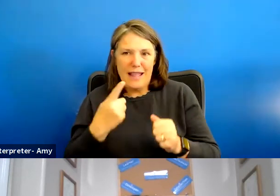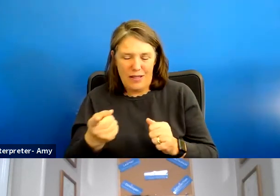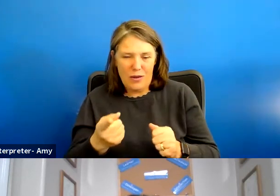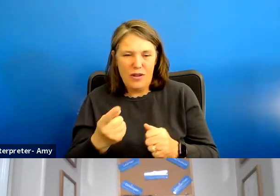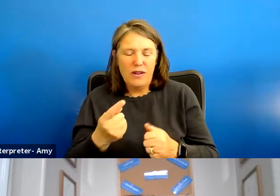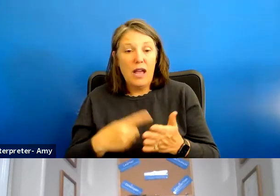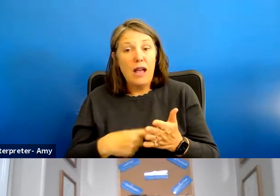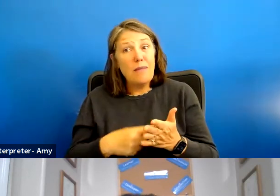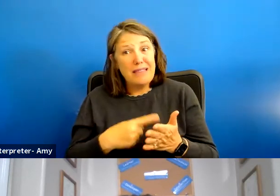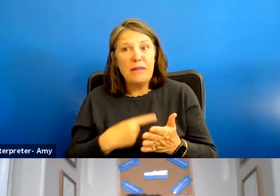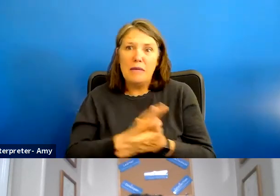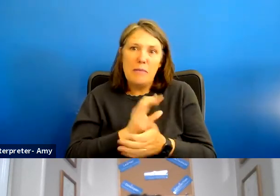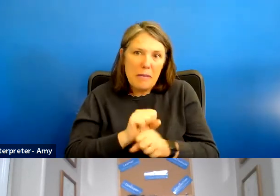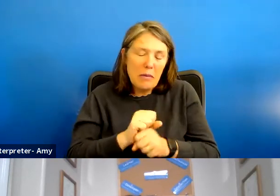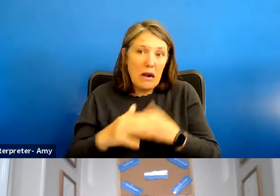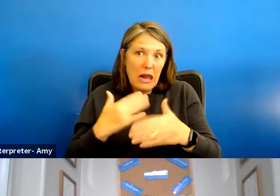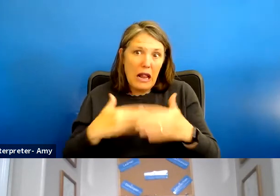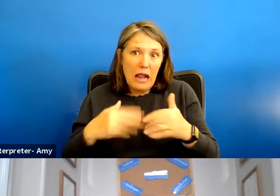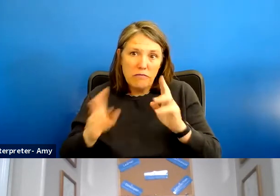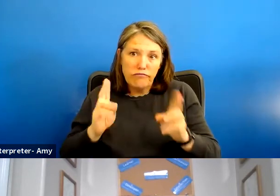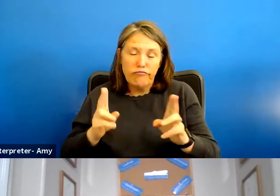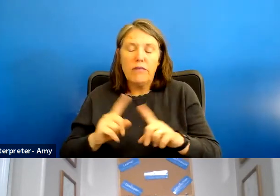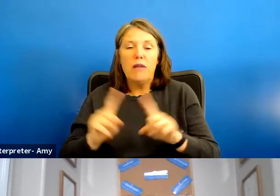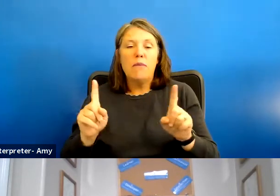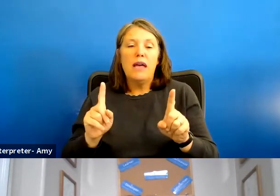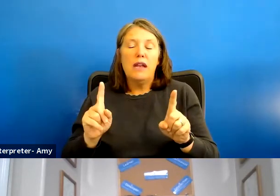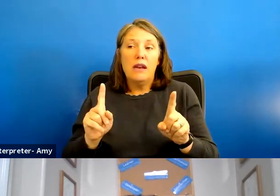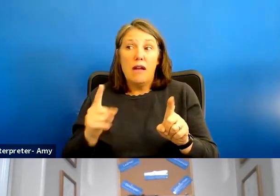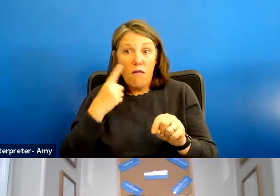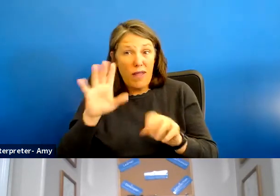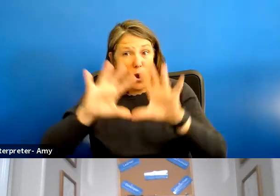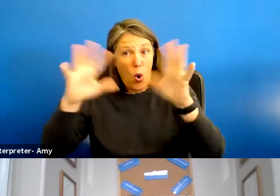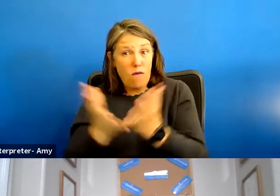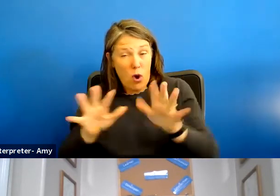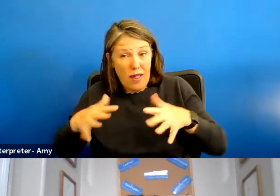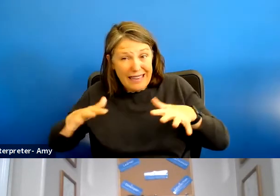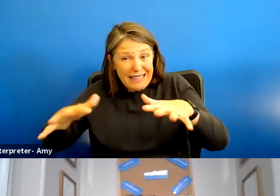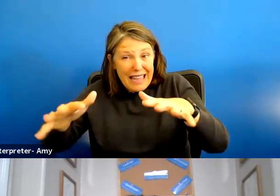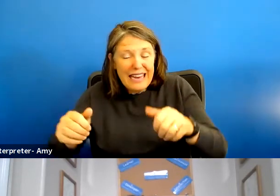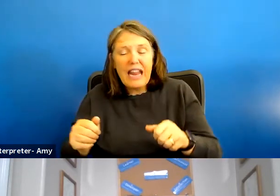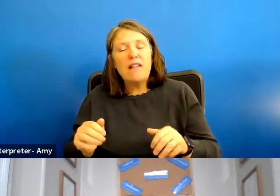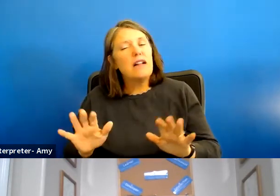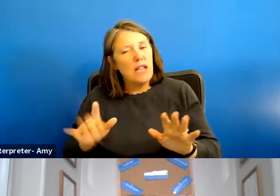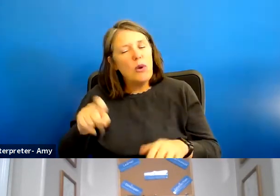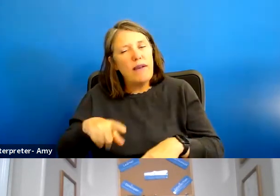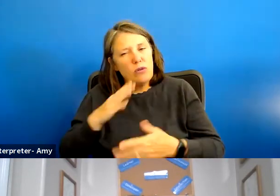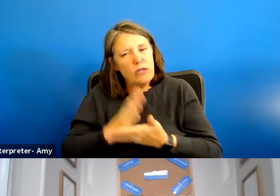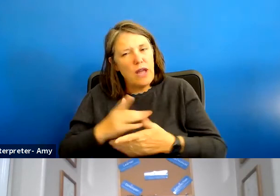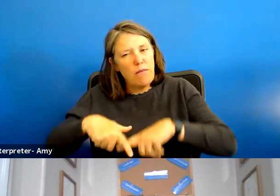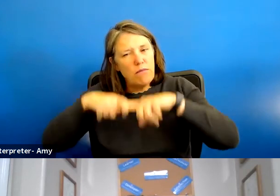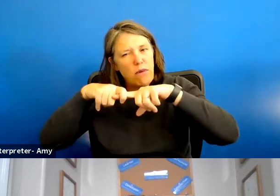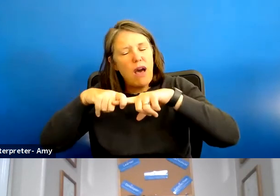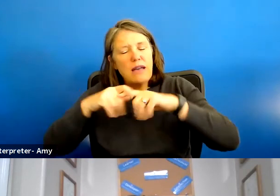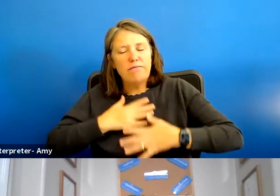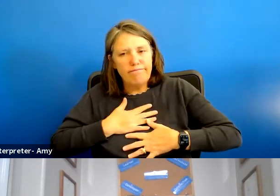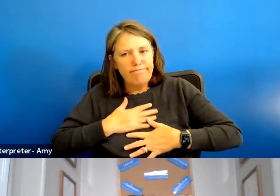okay, rush the paperwork or do this. But when it comes to them, their overall anxiety of it, you do have to stop and pause and take a